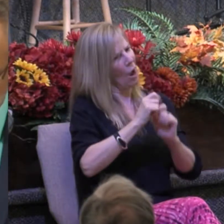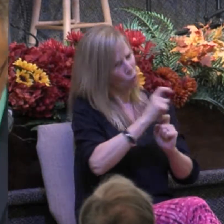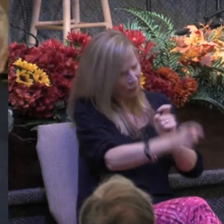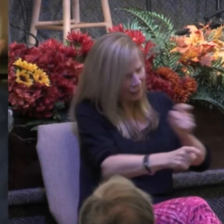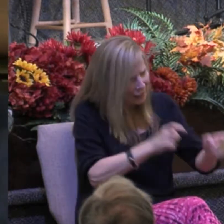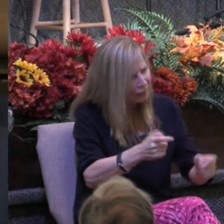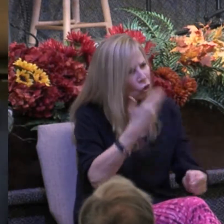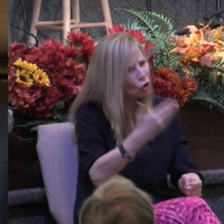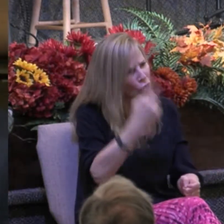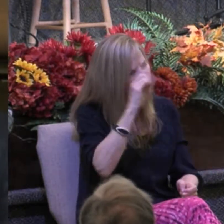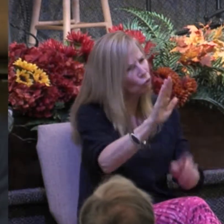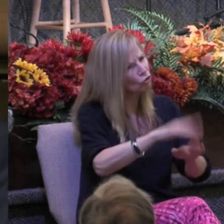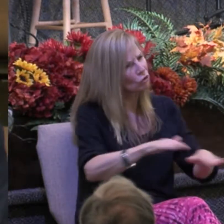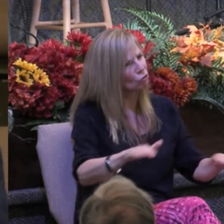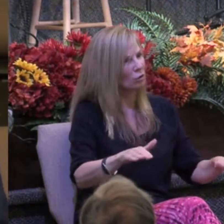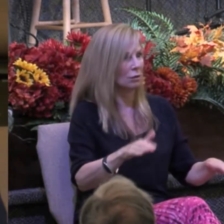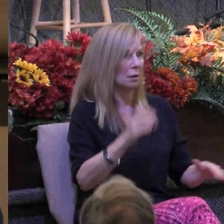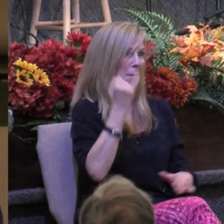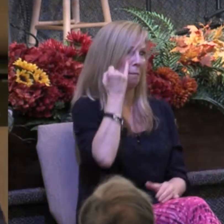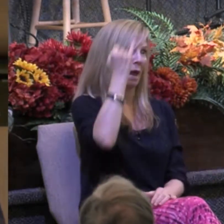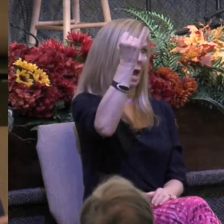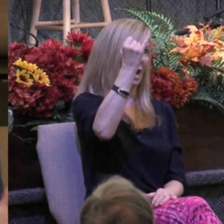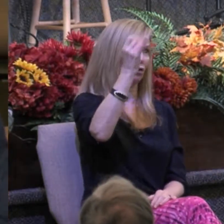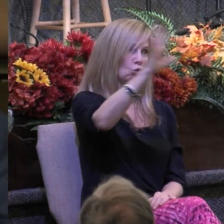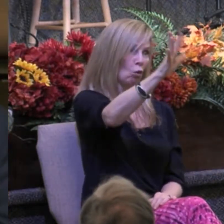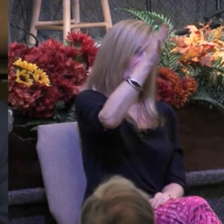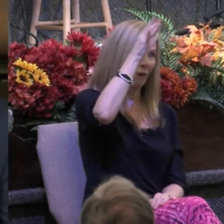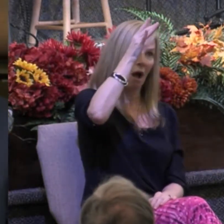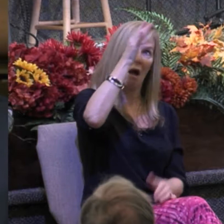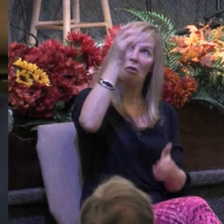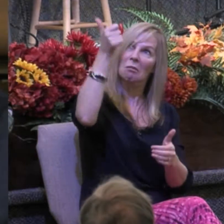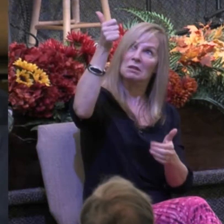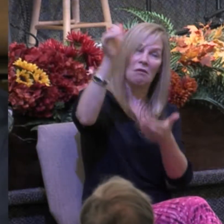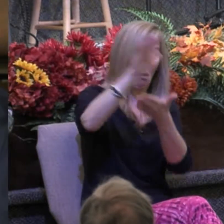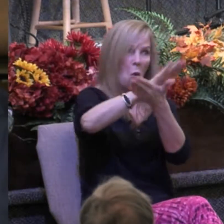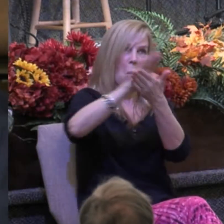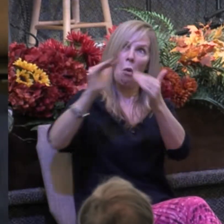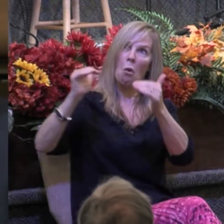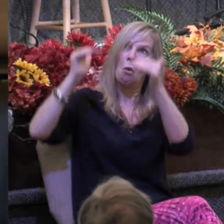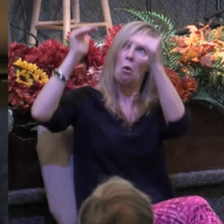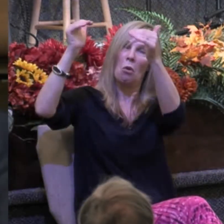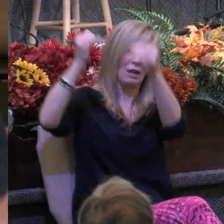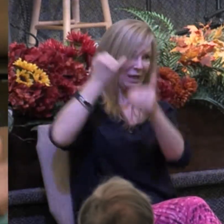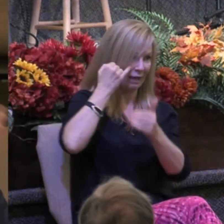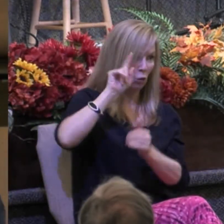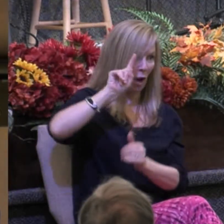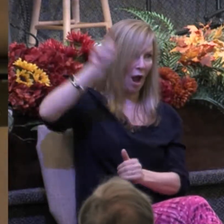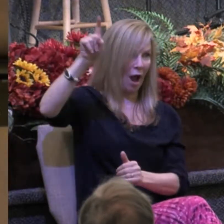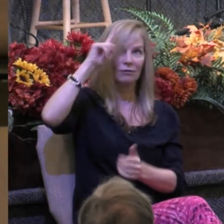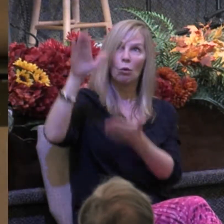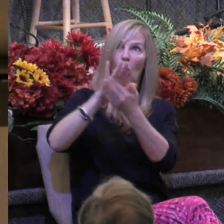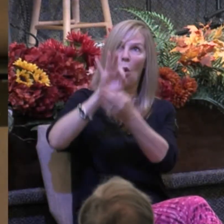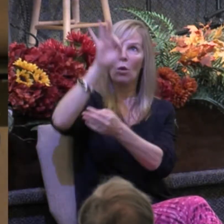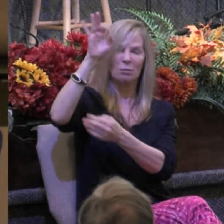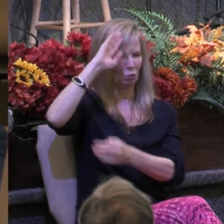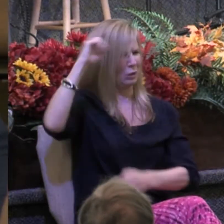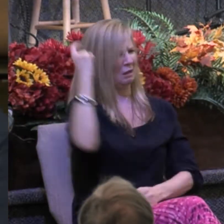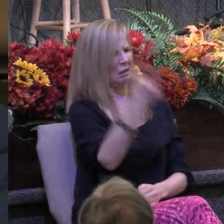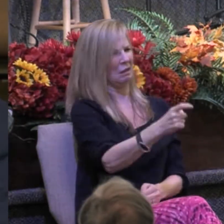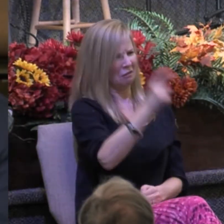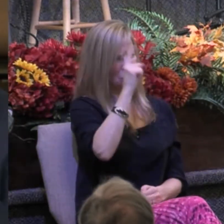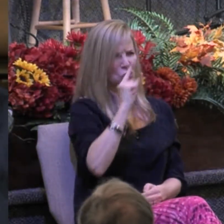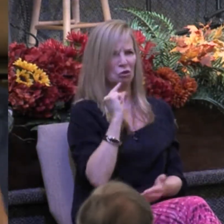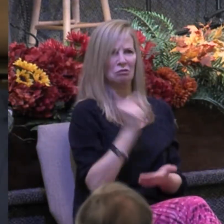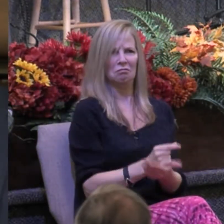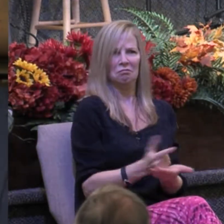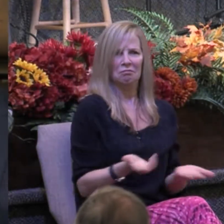gifts to your children, how much more will your heavenly Father give the Holy Spirit to those who ask him?" So the Lord certainly, during his